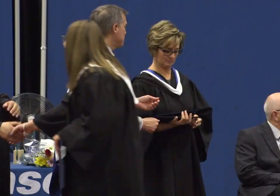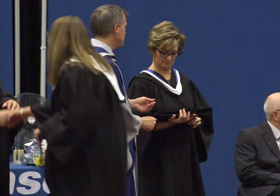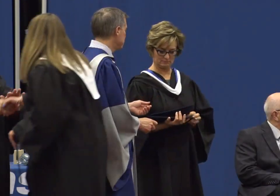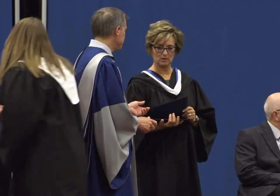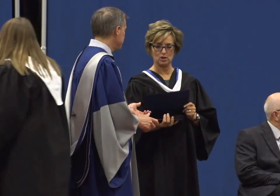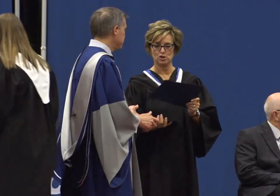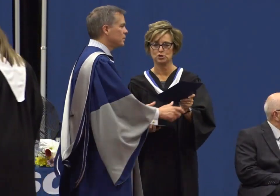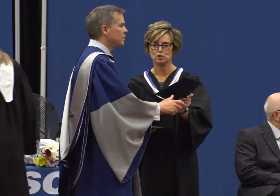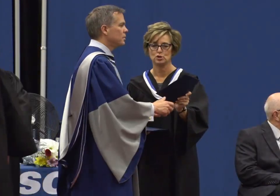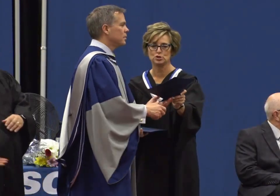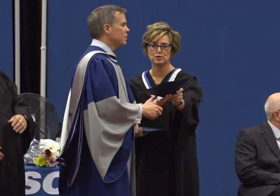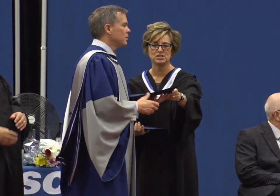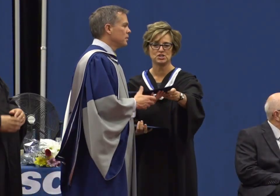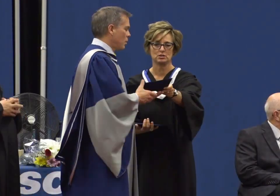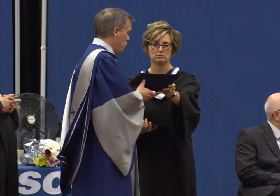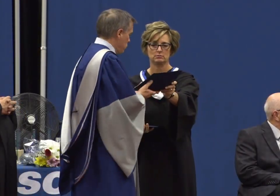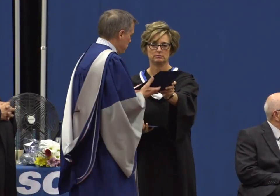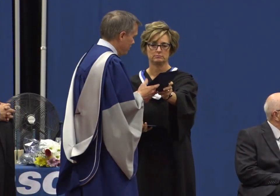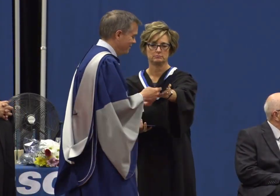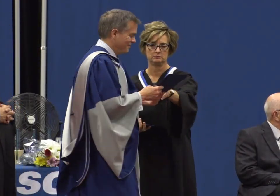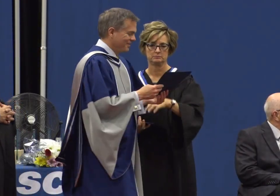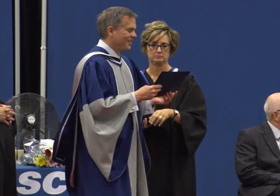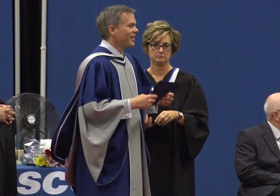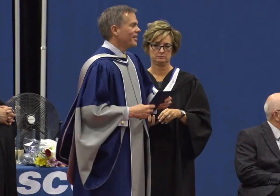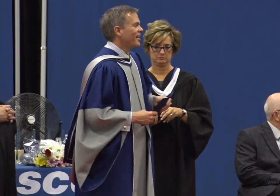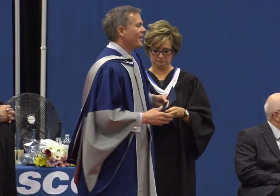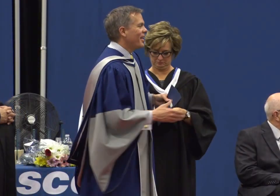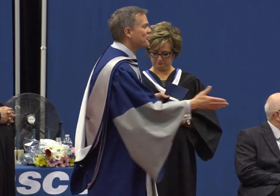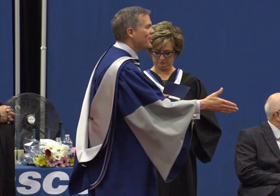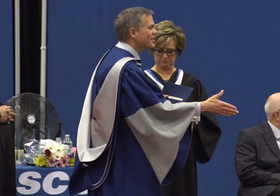Trish Thomas, with honors.